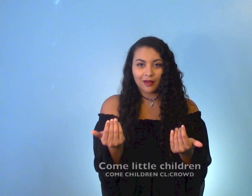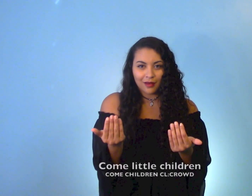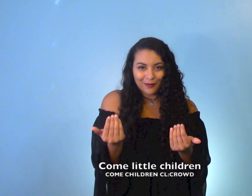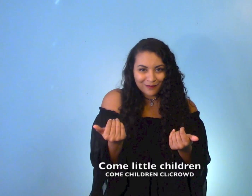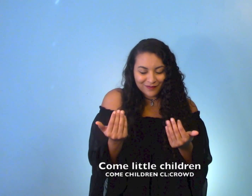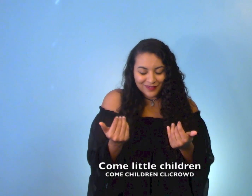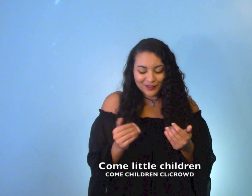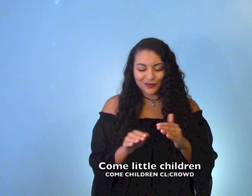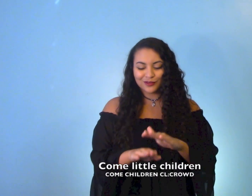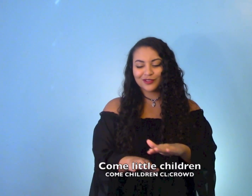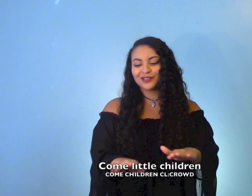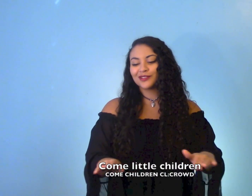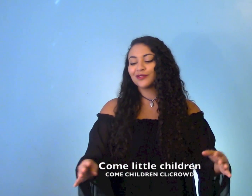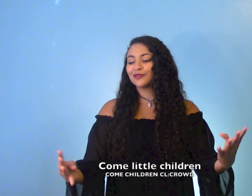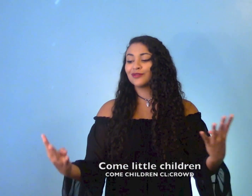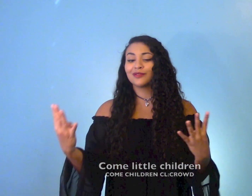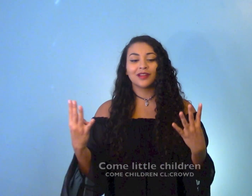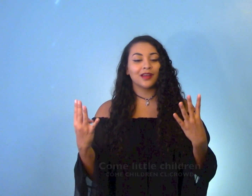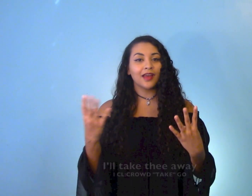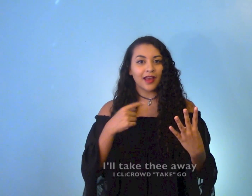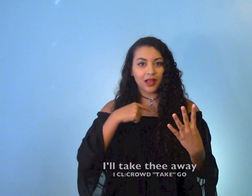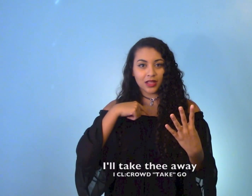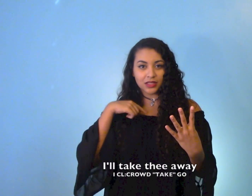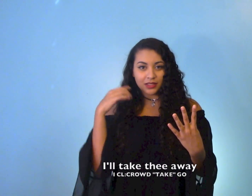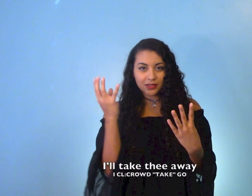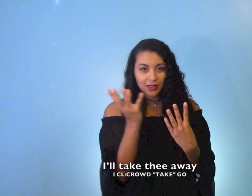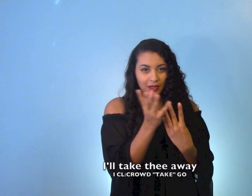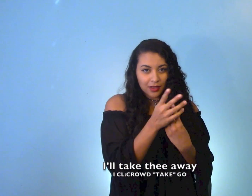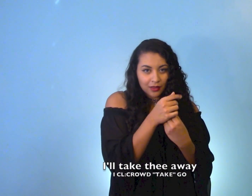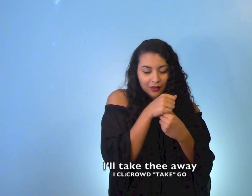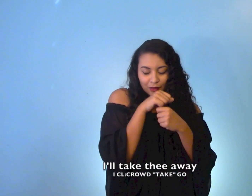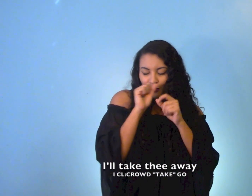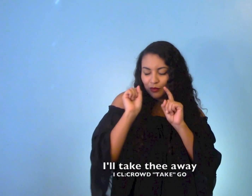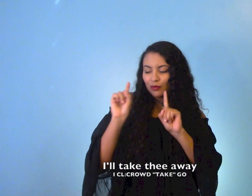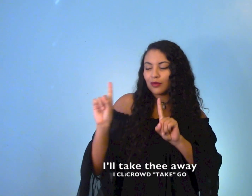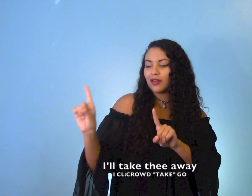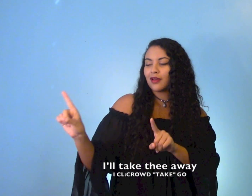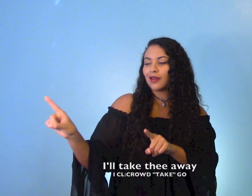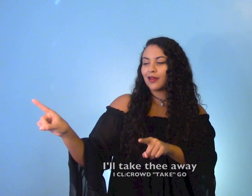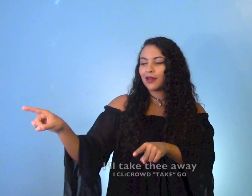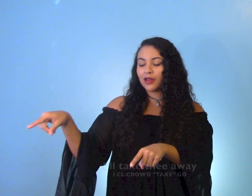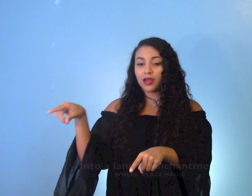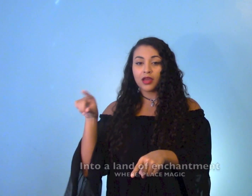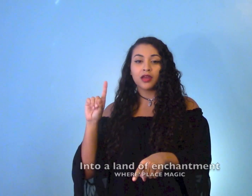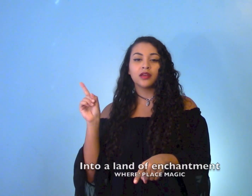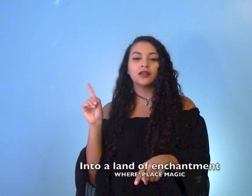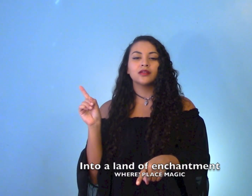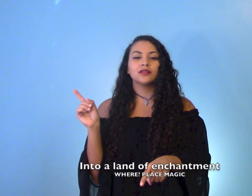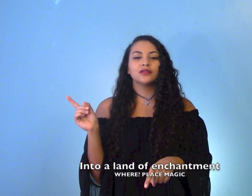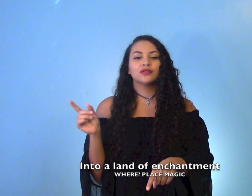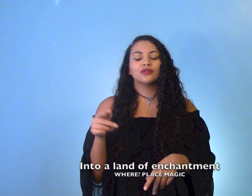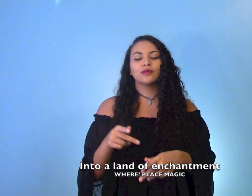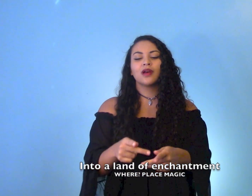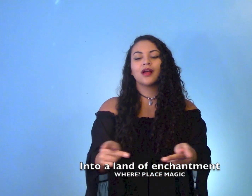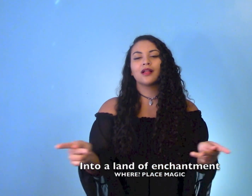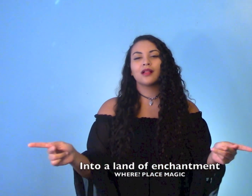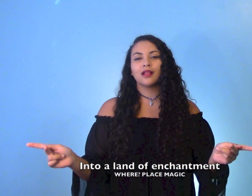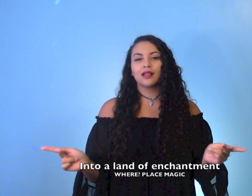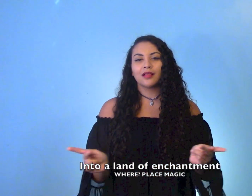Come little children, I'll take thee away into a